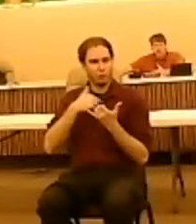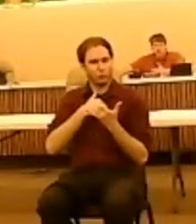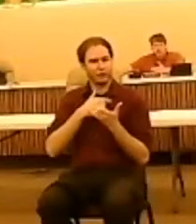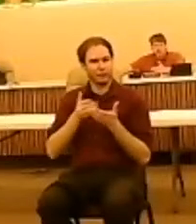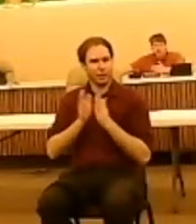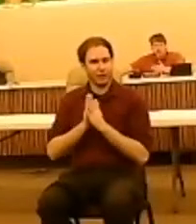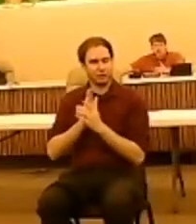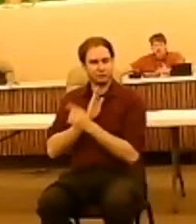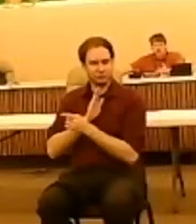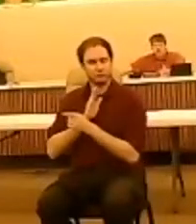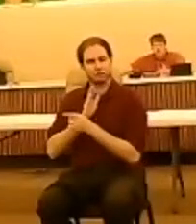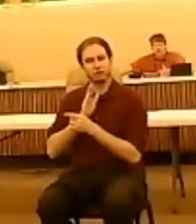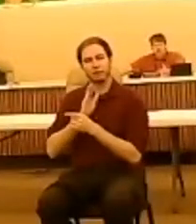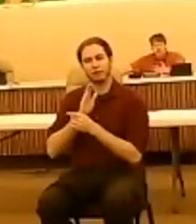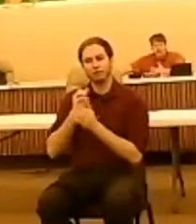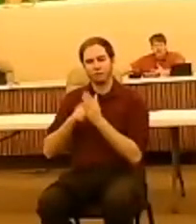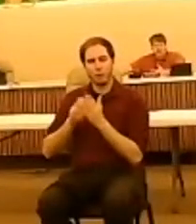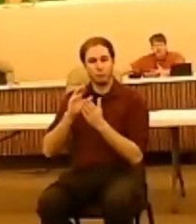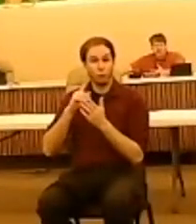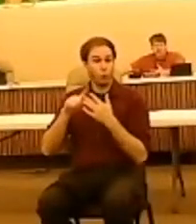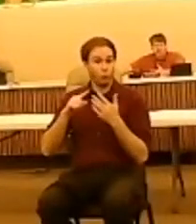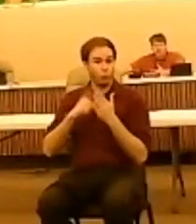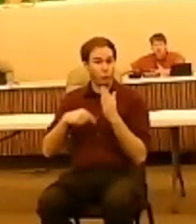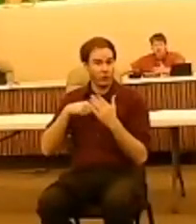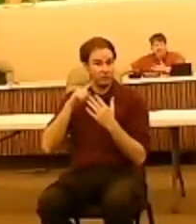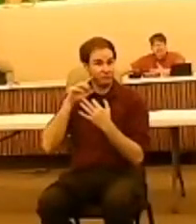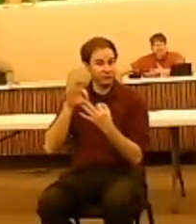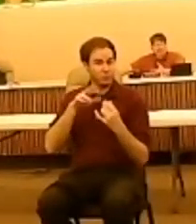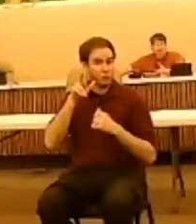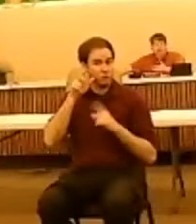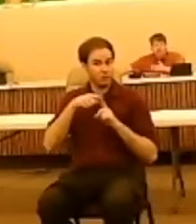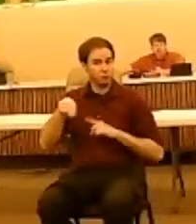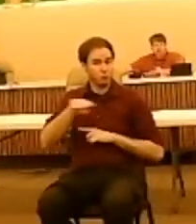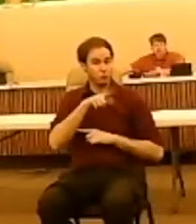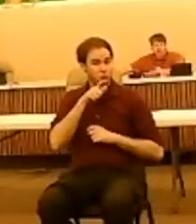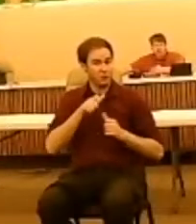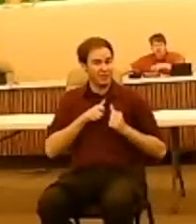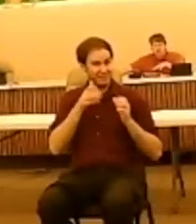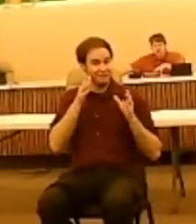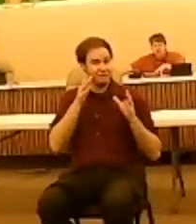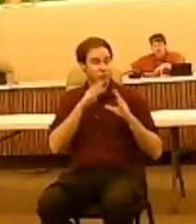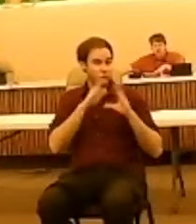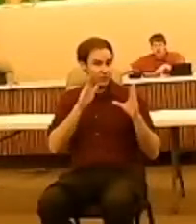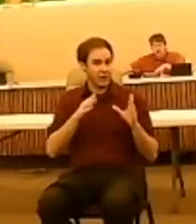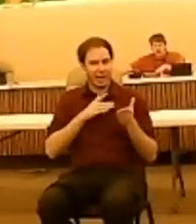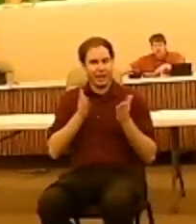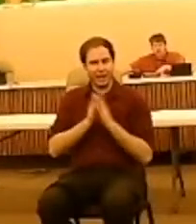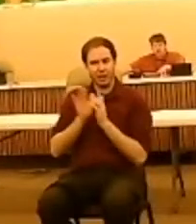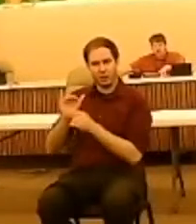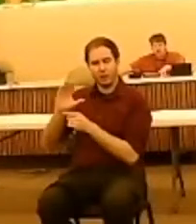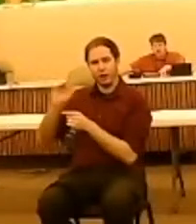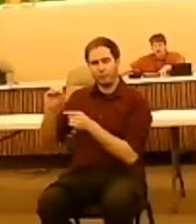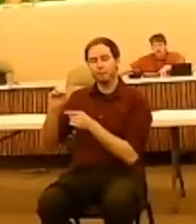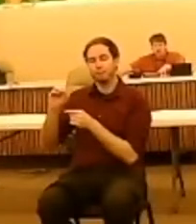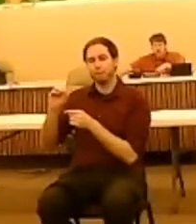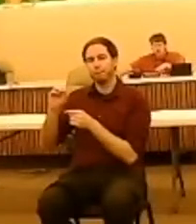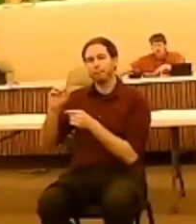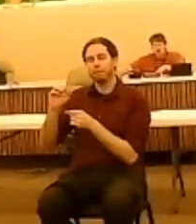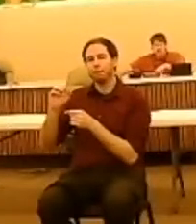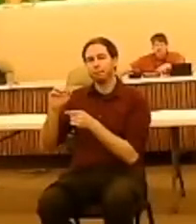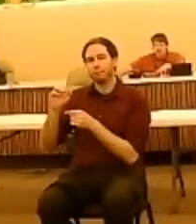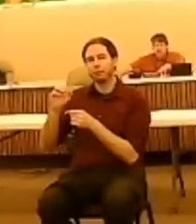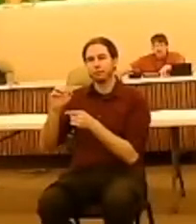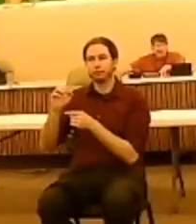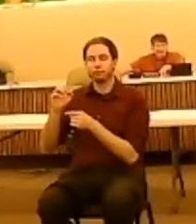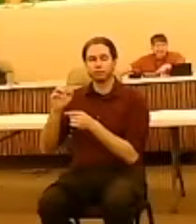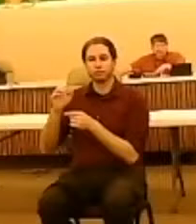things based off of the feedback from the residents at the public hearing, I requested that